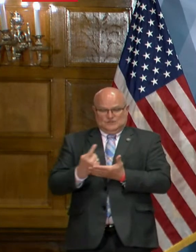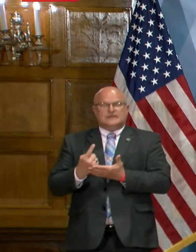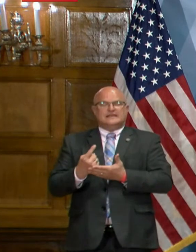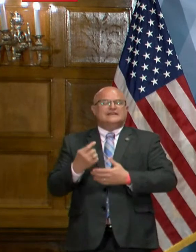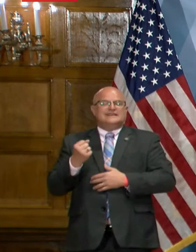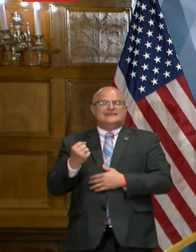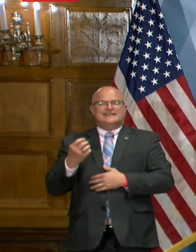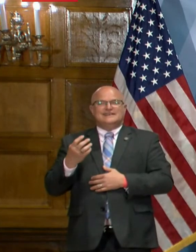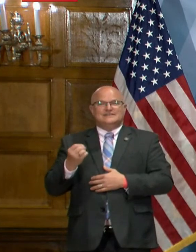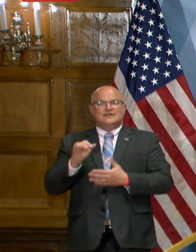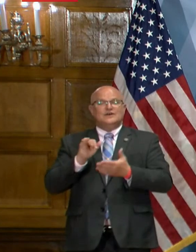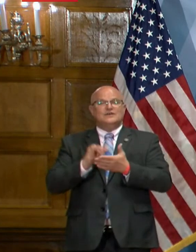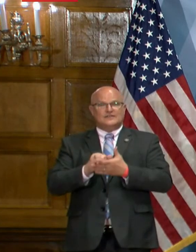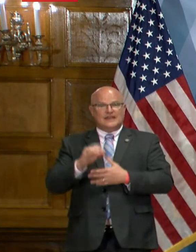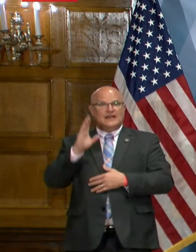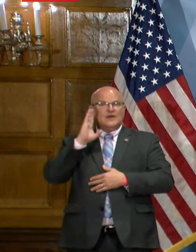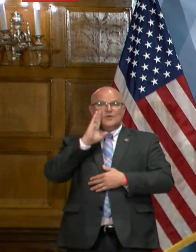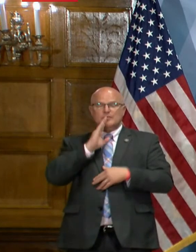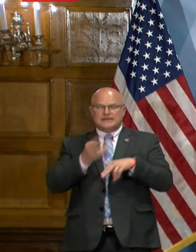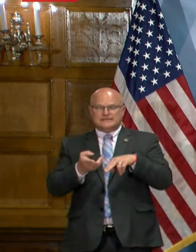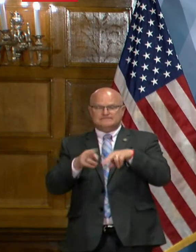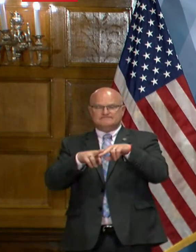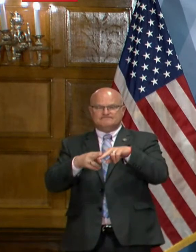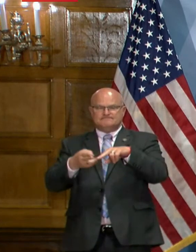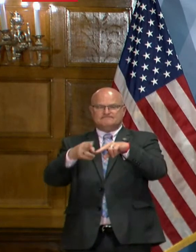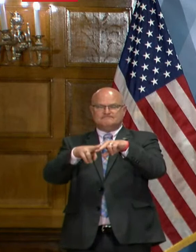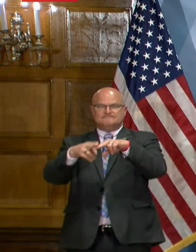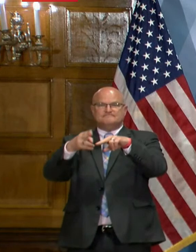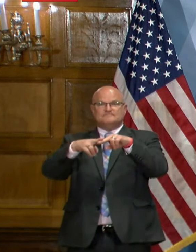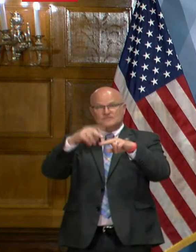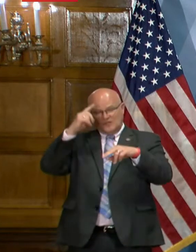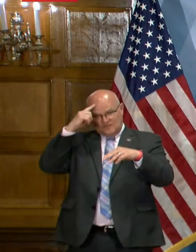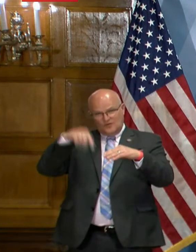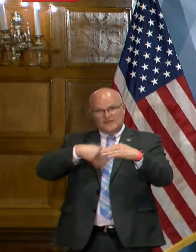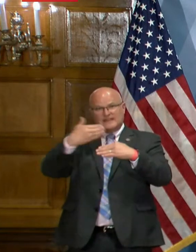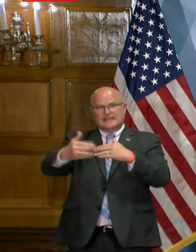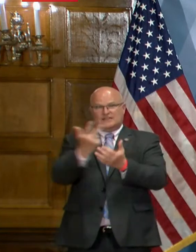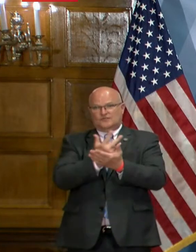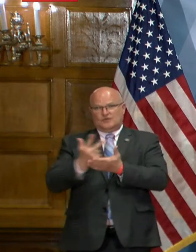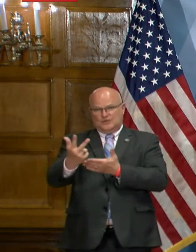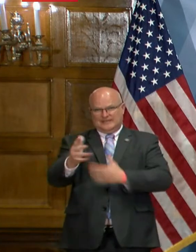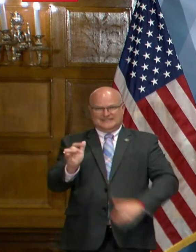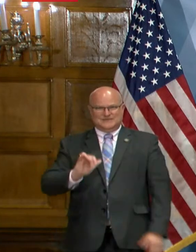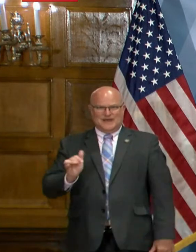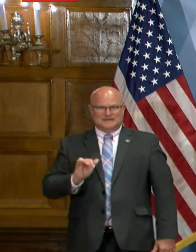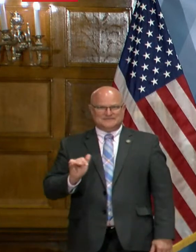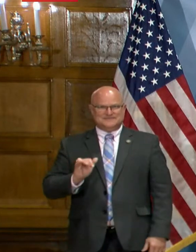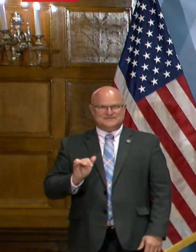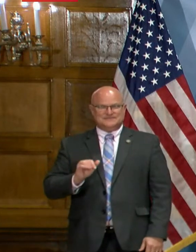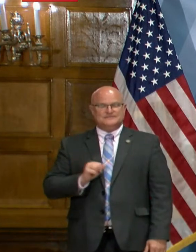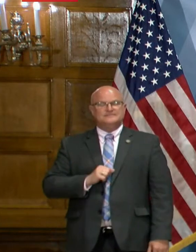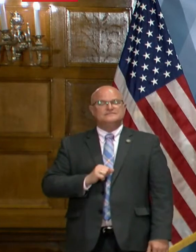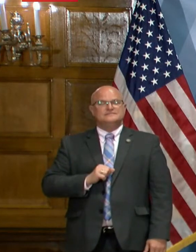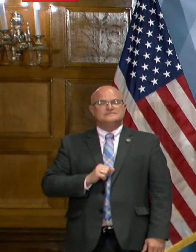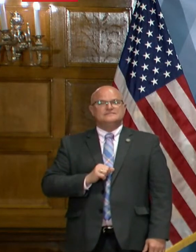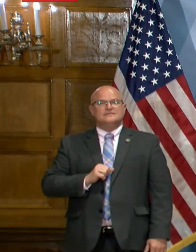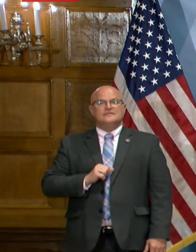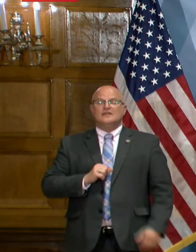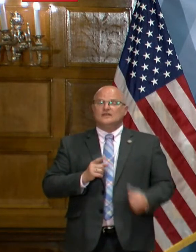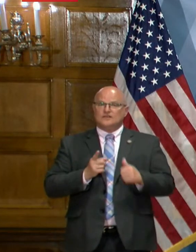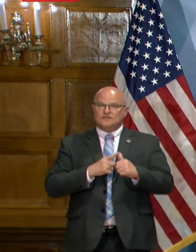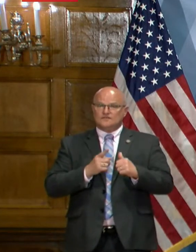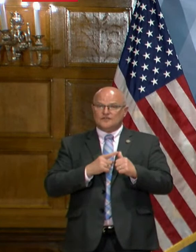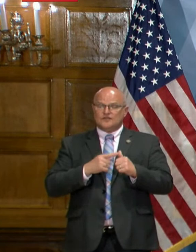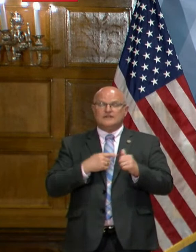And that will be an increased level for the next 3 weeks as well. Let me